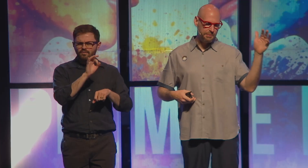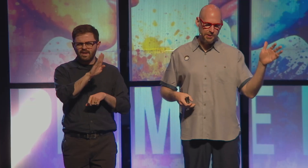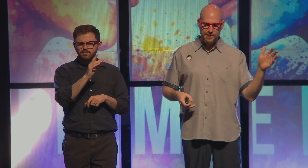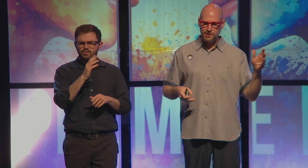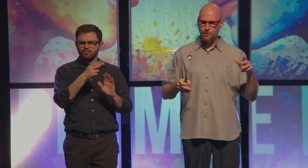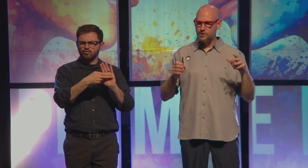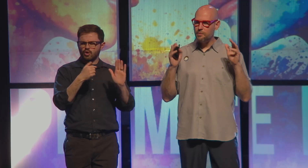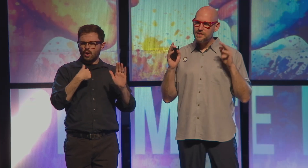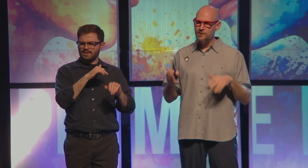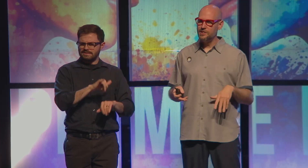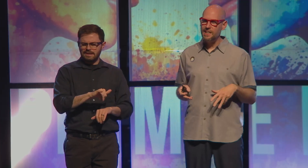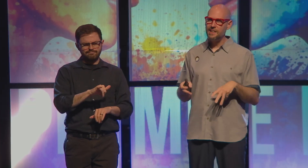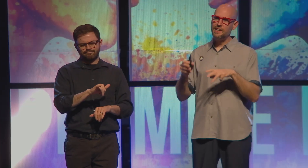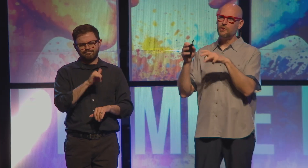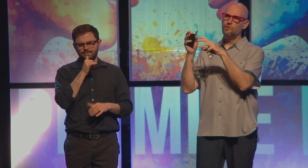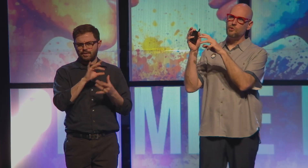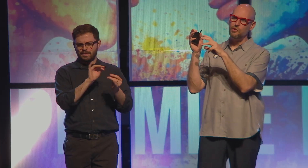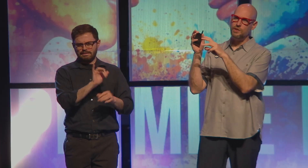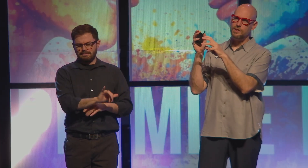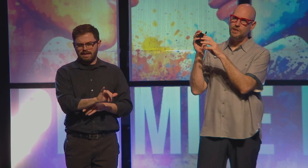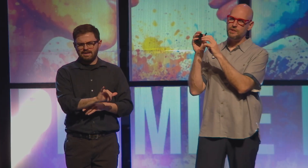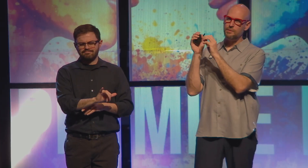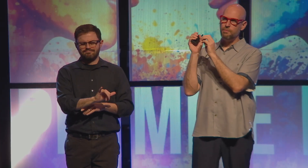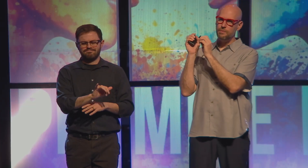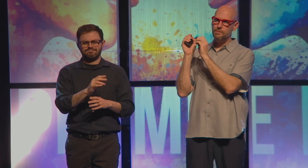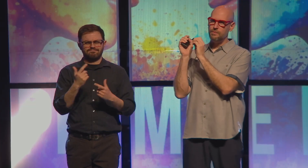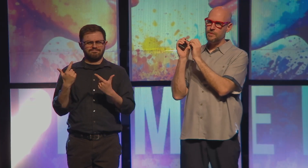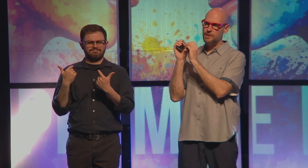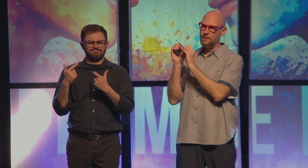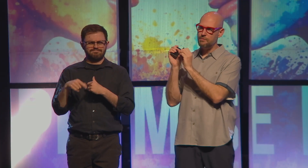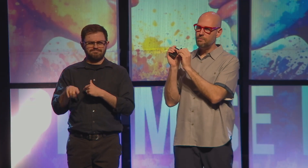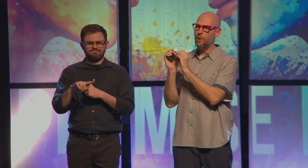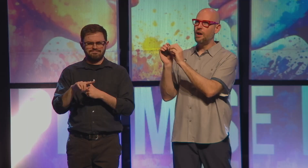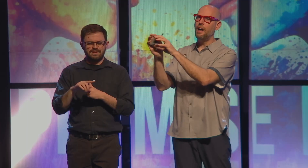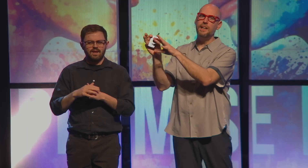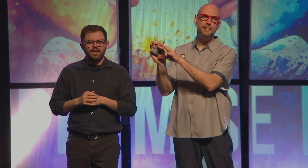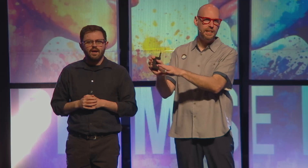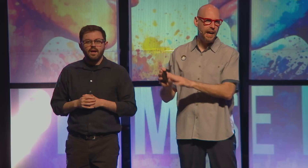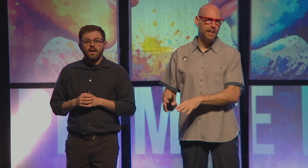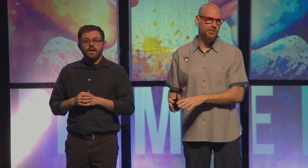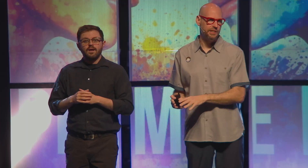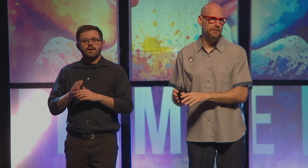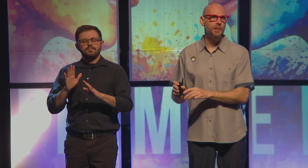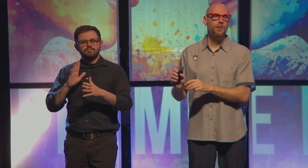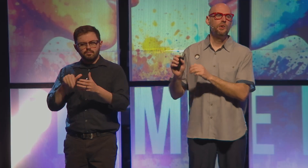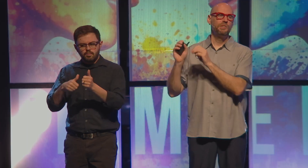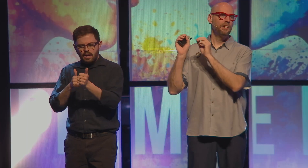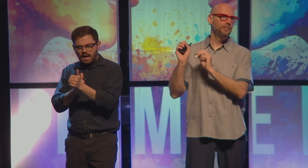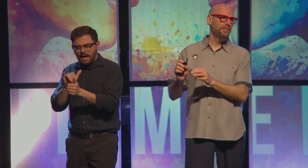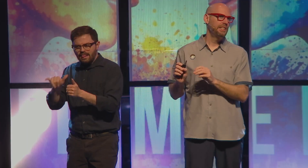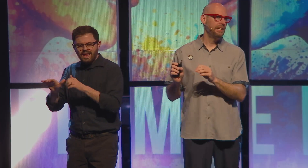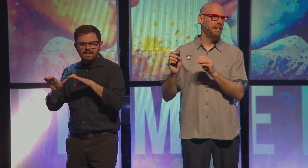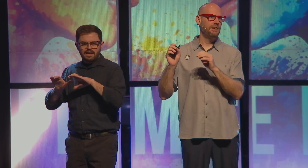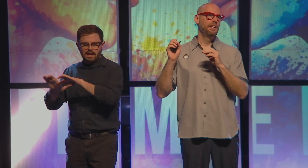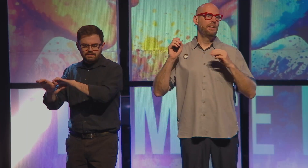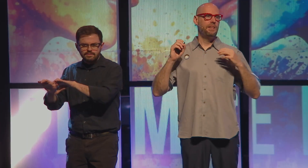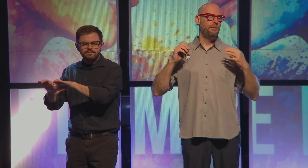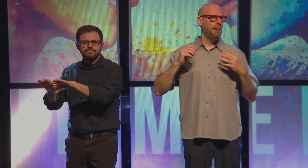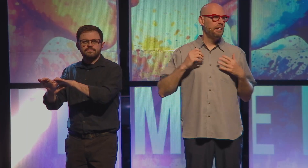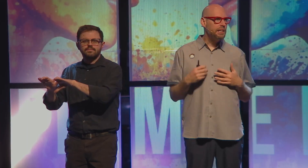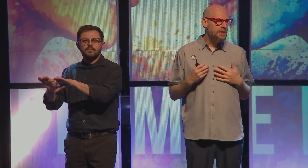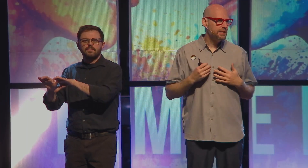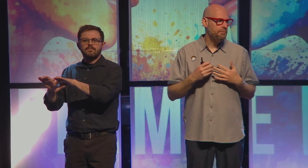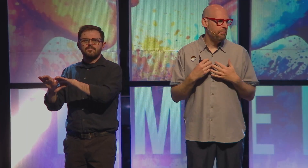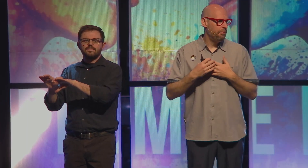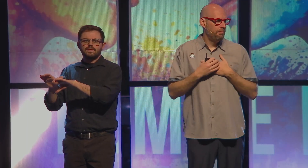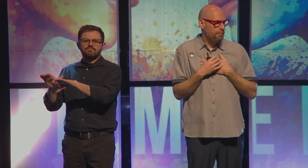There were some other things. So everybody needs to understand, like, the behind the action was an understanding that